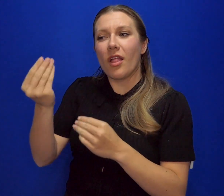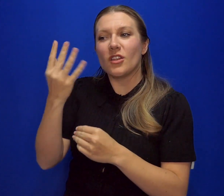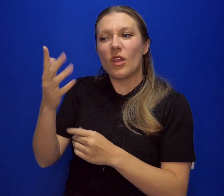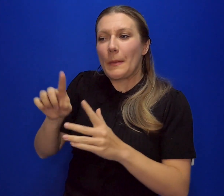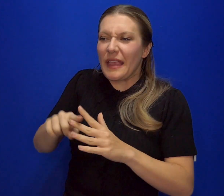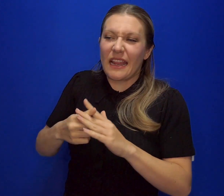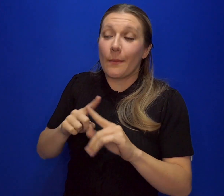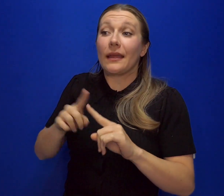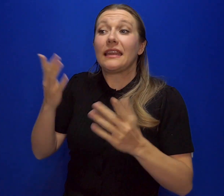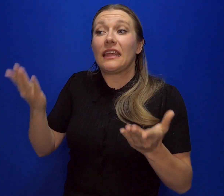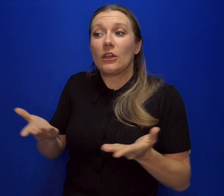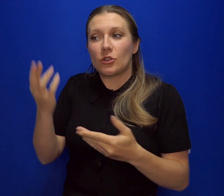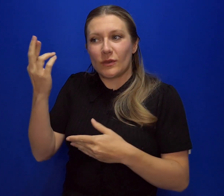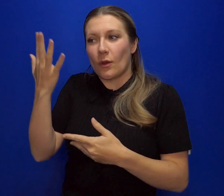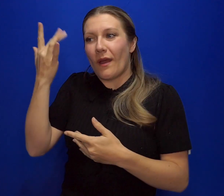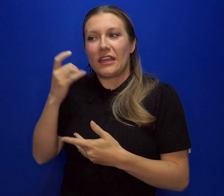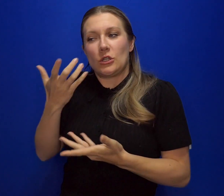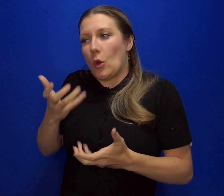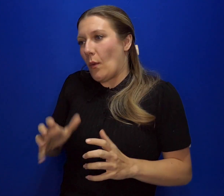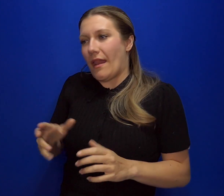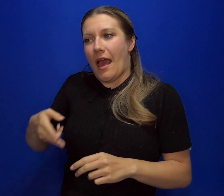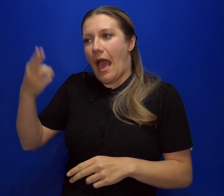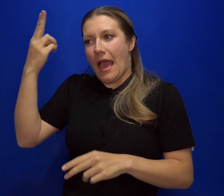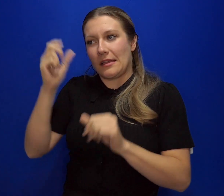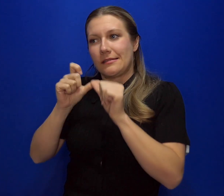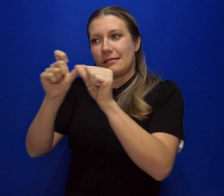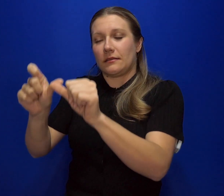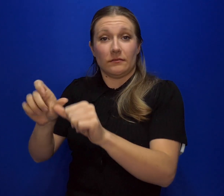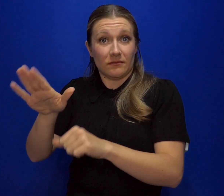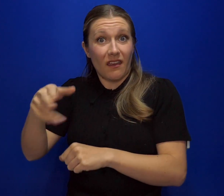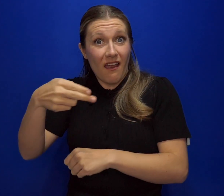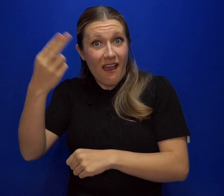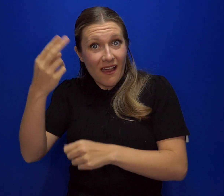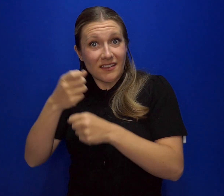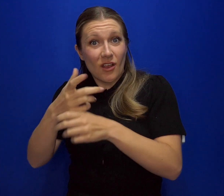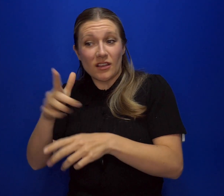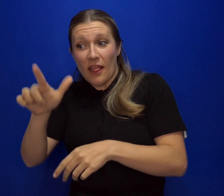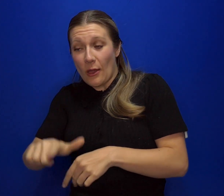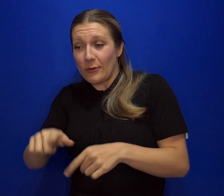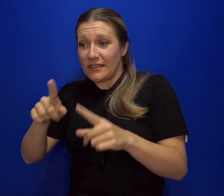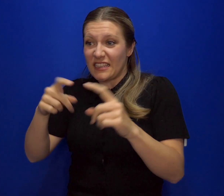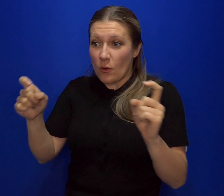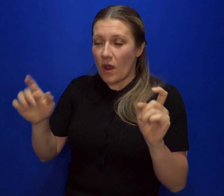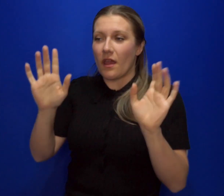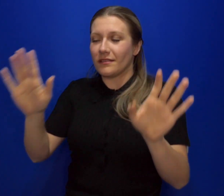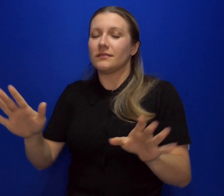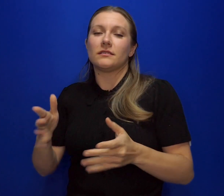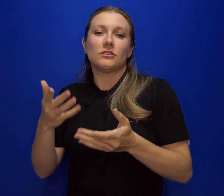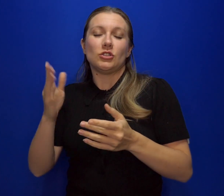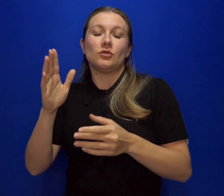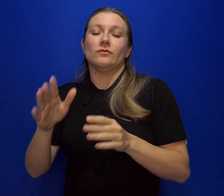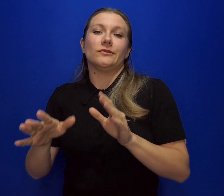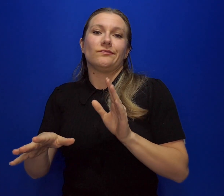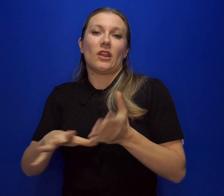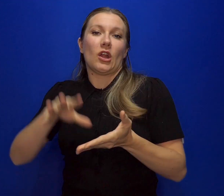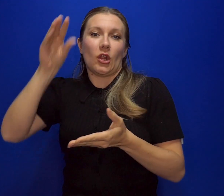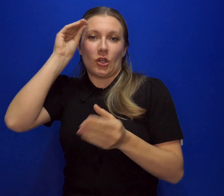beginning, but here's the reason why you don't want your blood sugar to be high, and right. Highs cause lows and et cetera, and stuff you'll find out listening